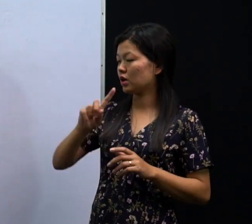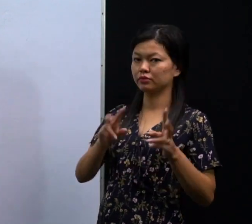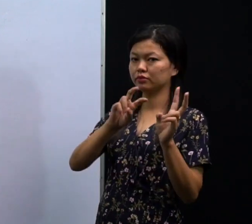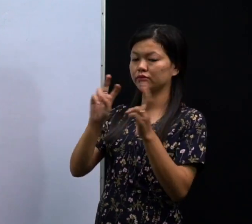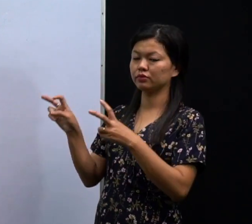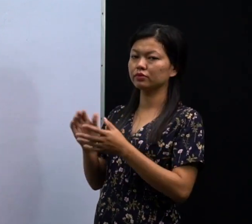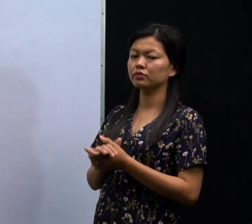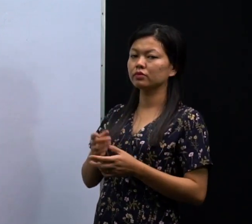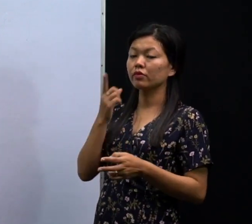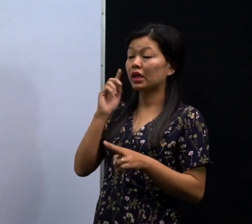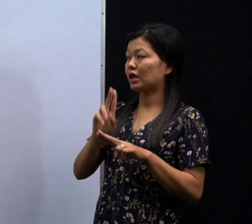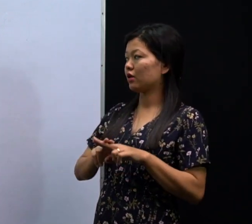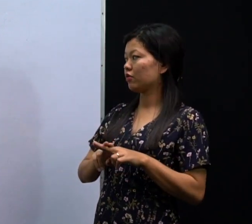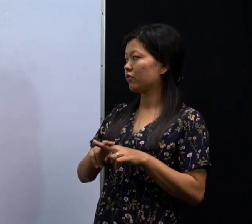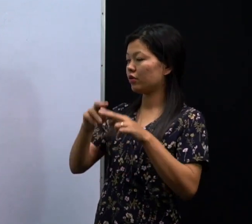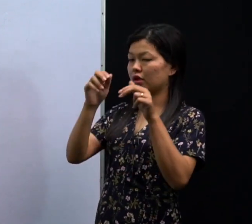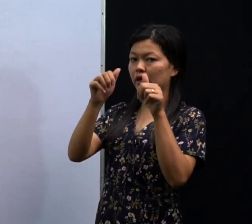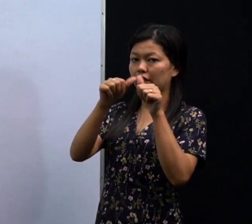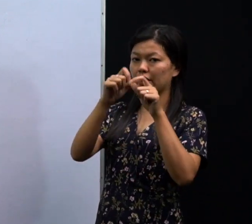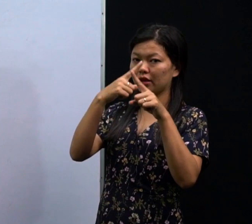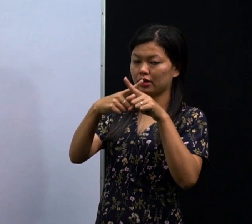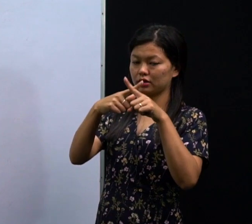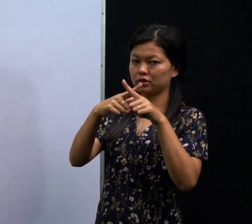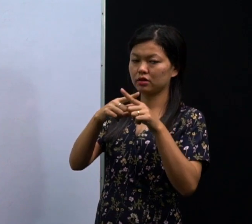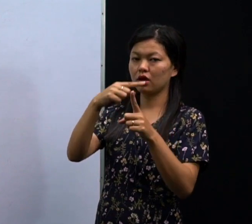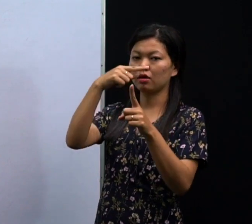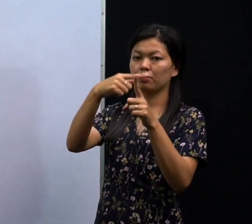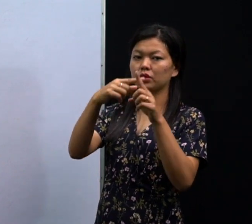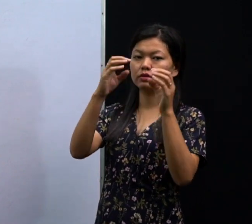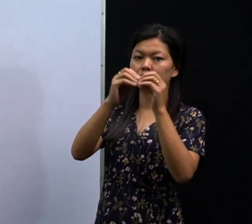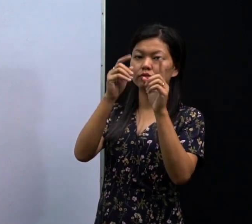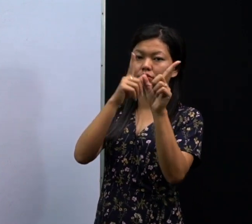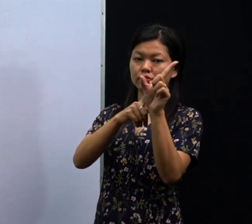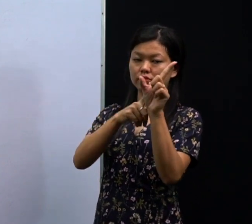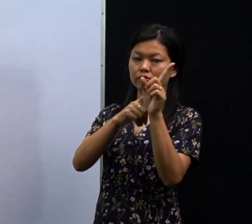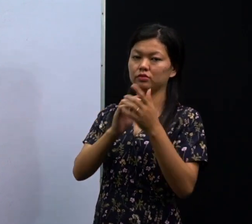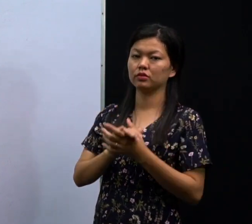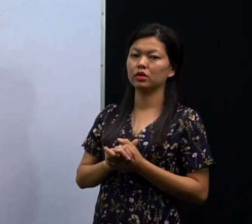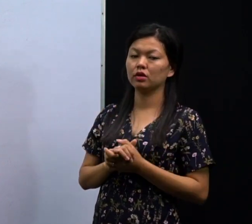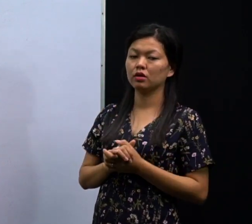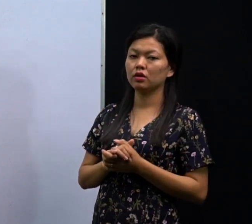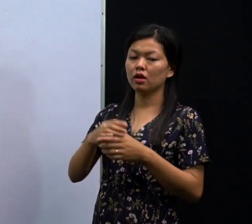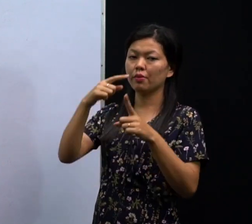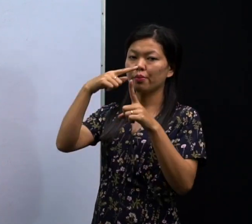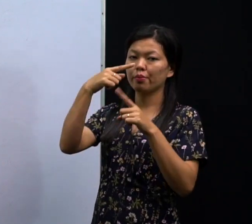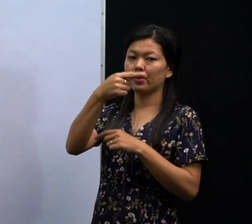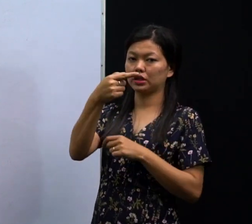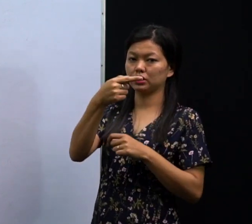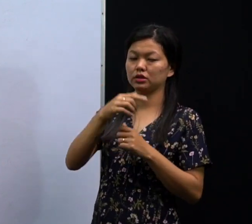example. If I write here ax plus by, then